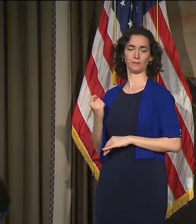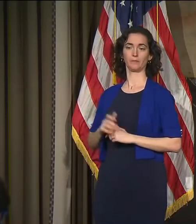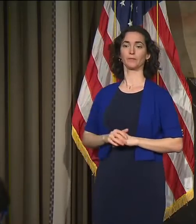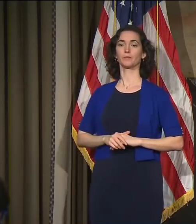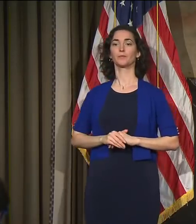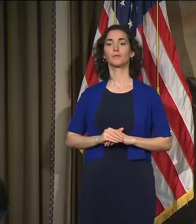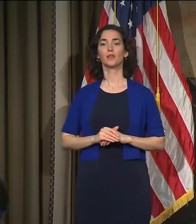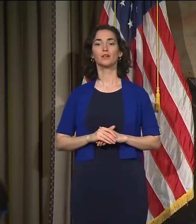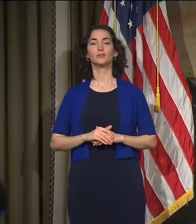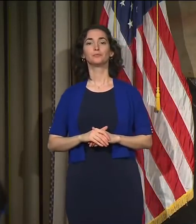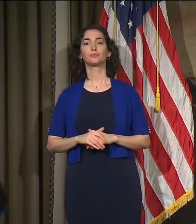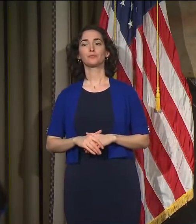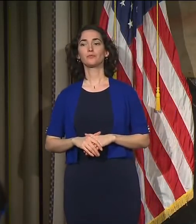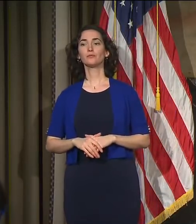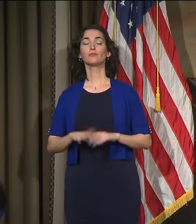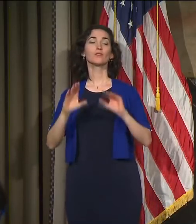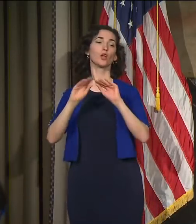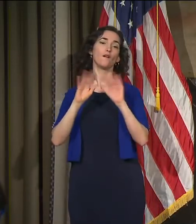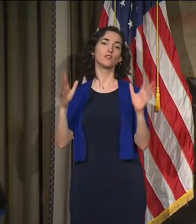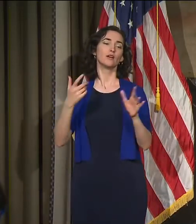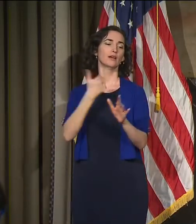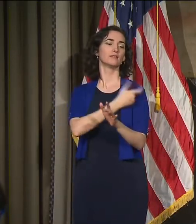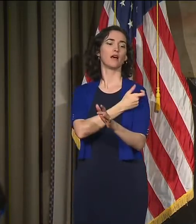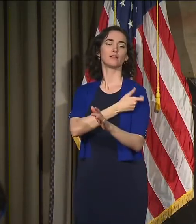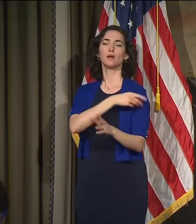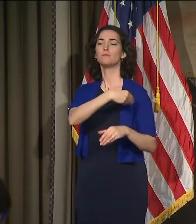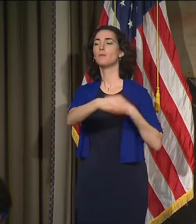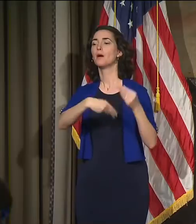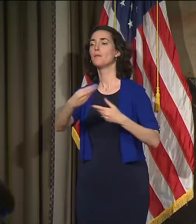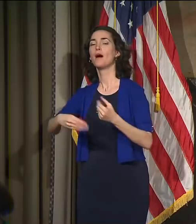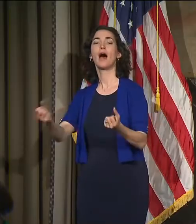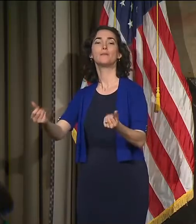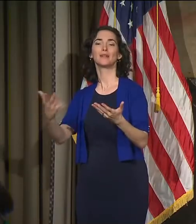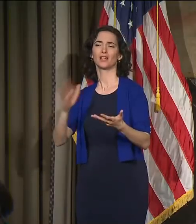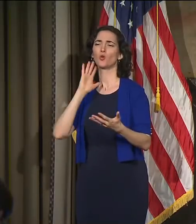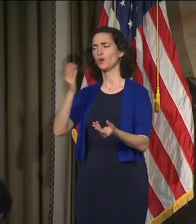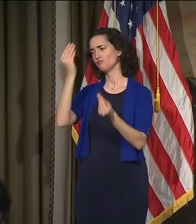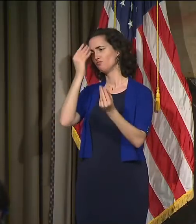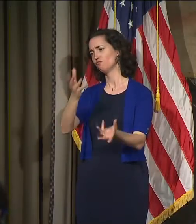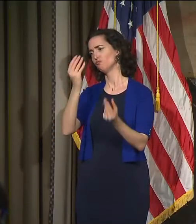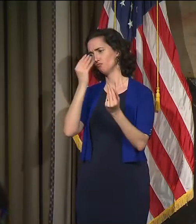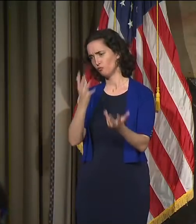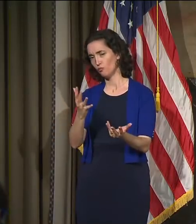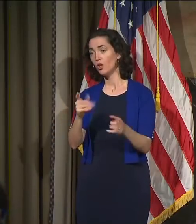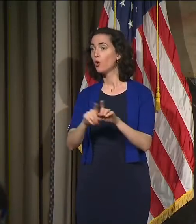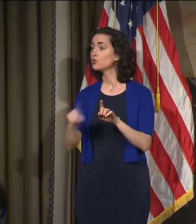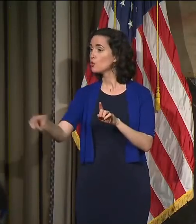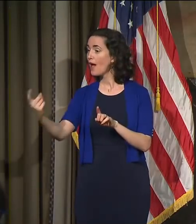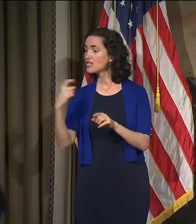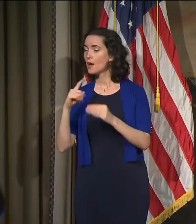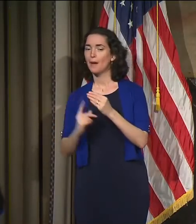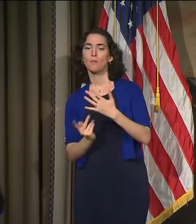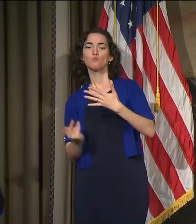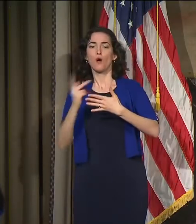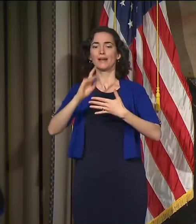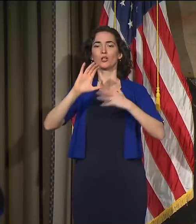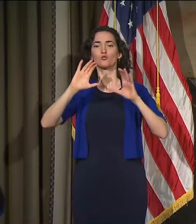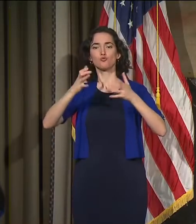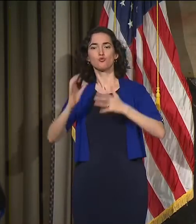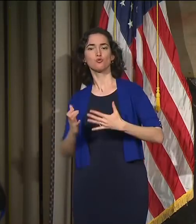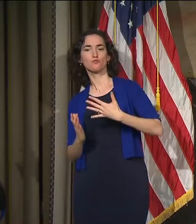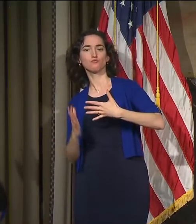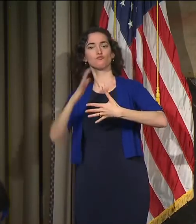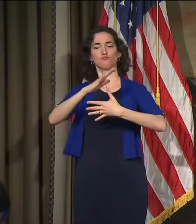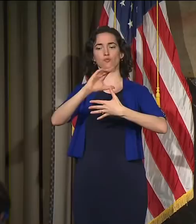Obviously, we'll continue to keep you up to date on vaccine distribution and the next round of priority groups. You were asking some questions about that. These are